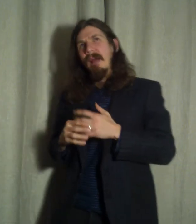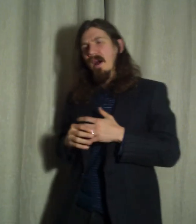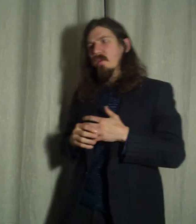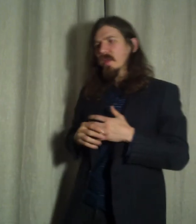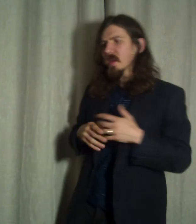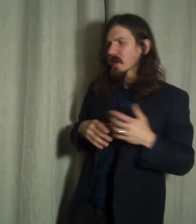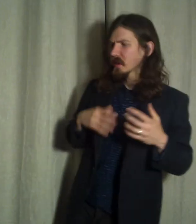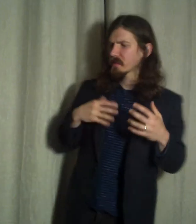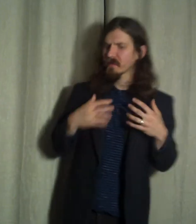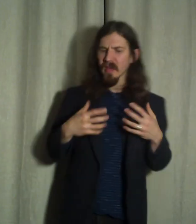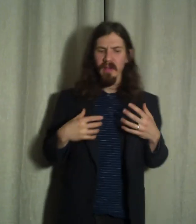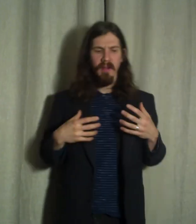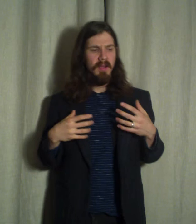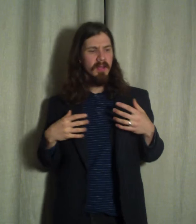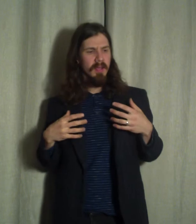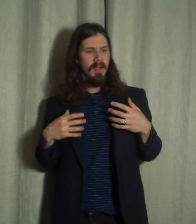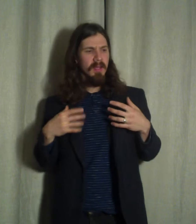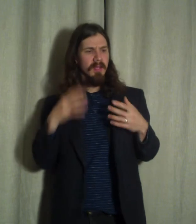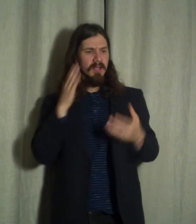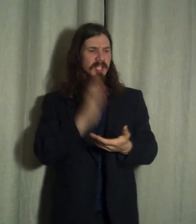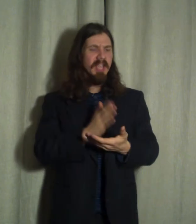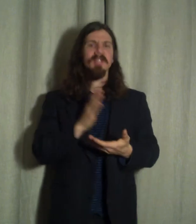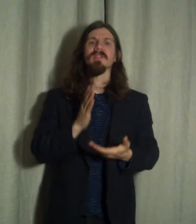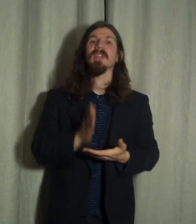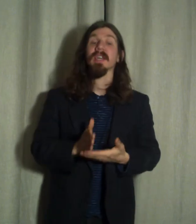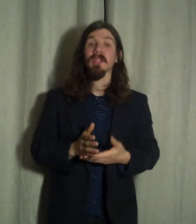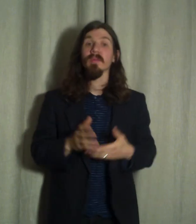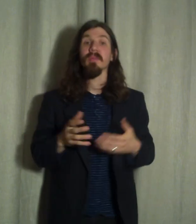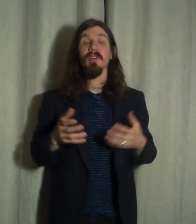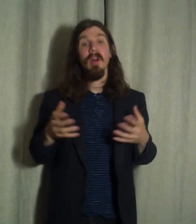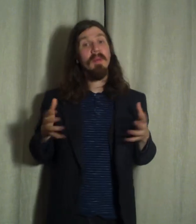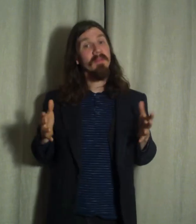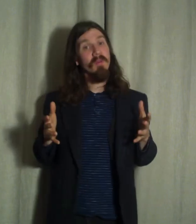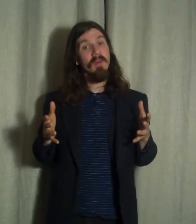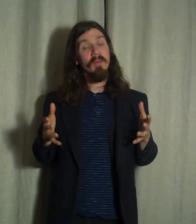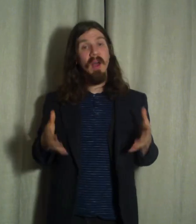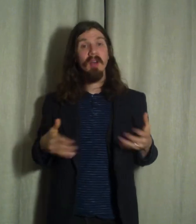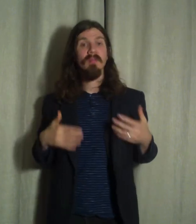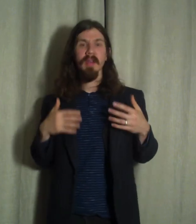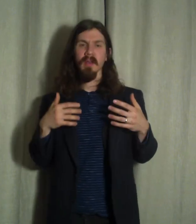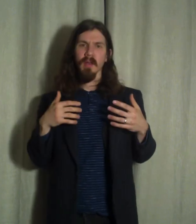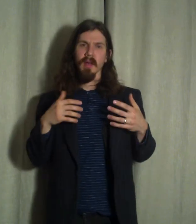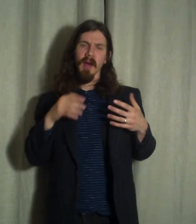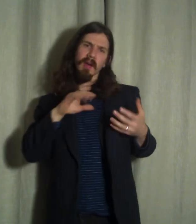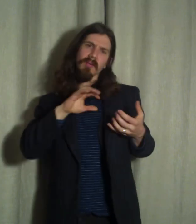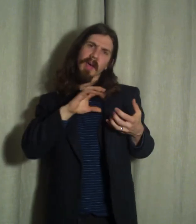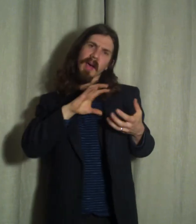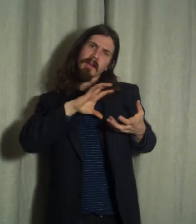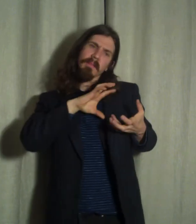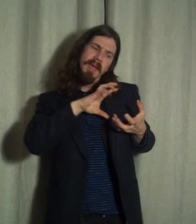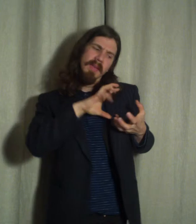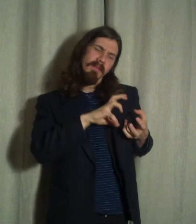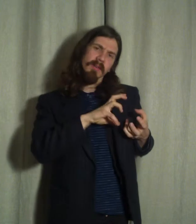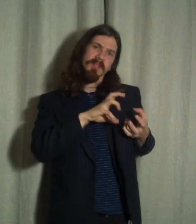how we feel the change of section when we talk about form, how to make the verse